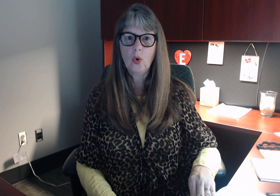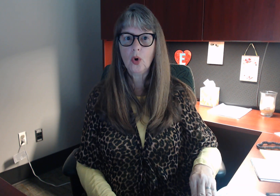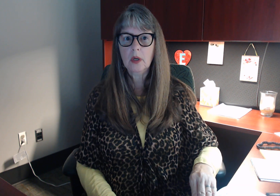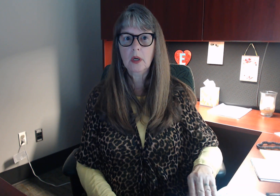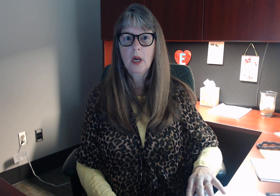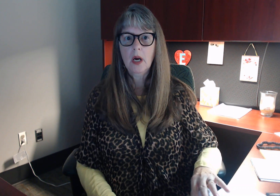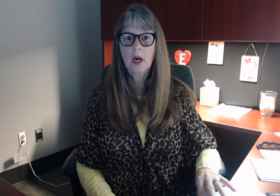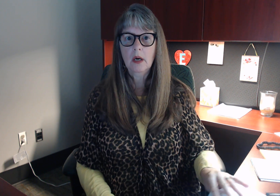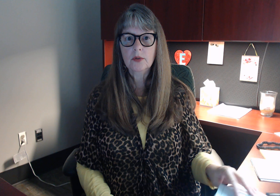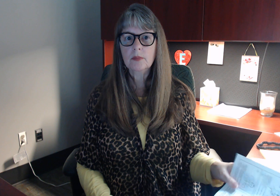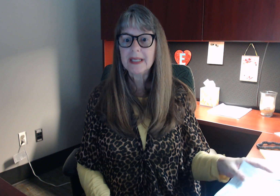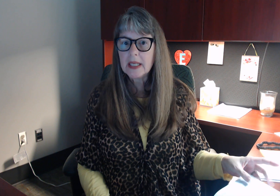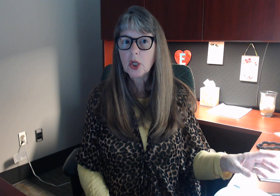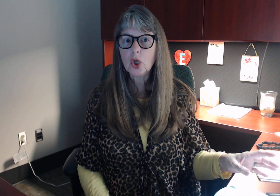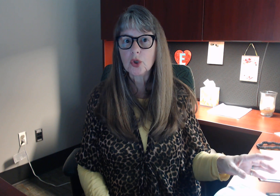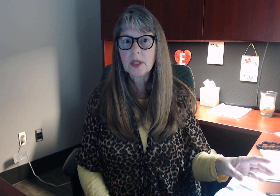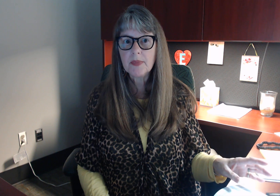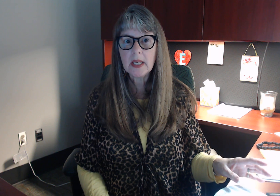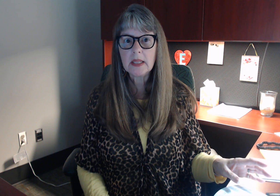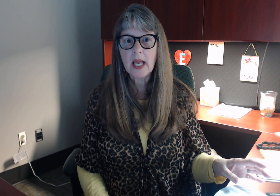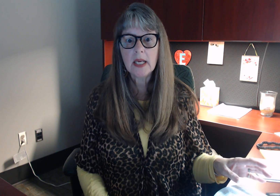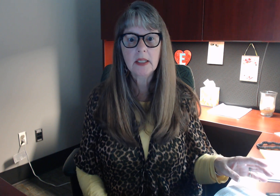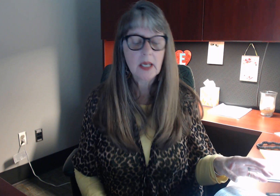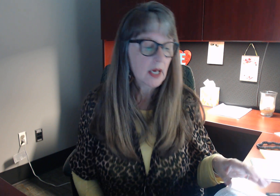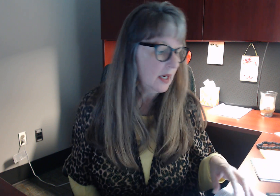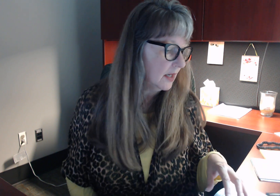or to belittle or something like that.